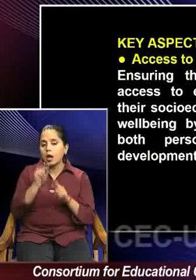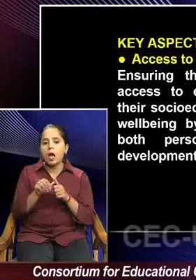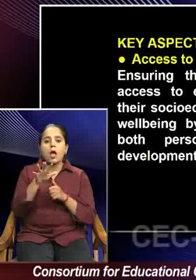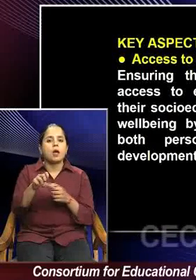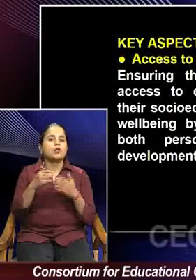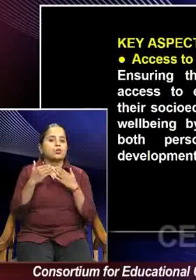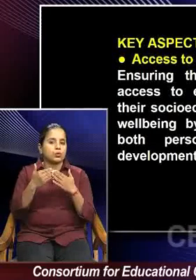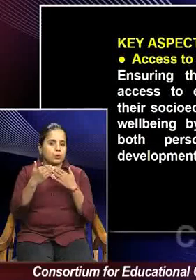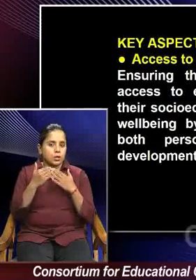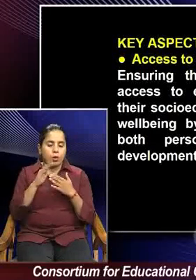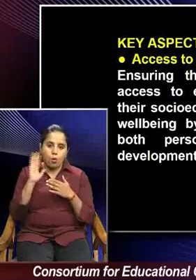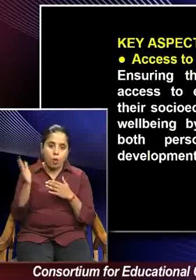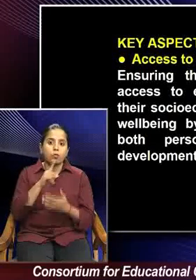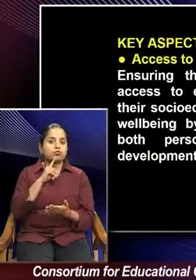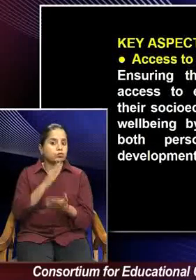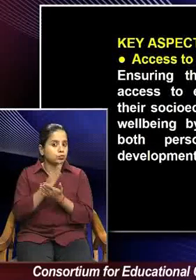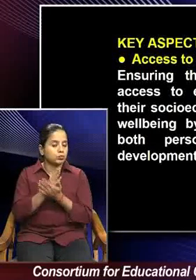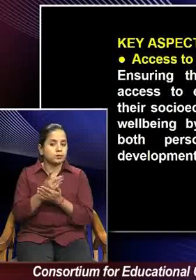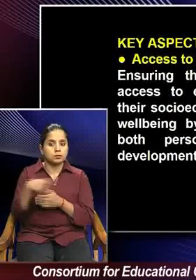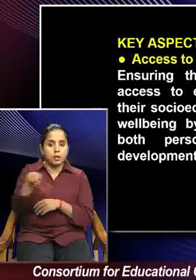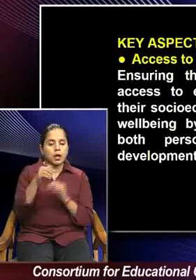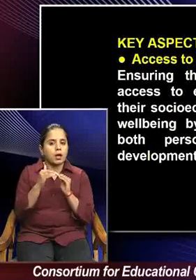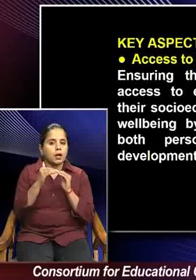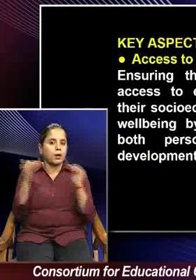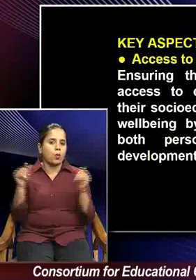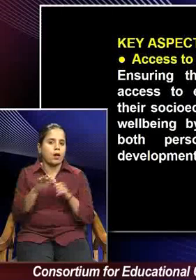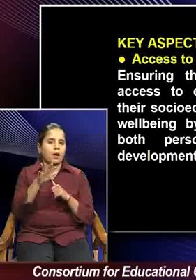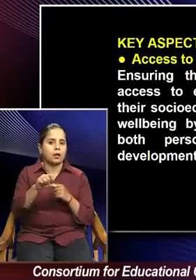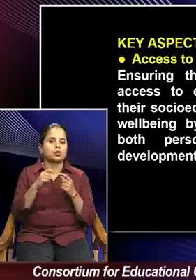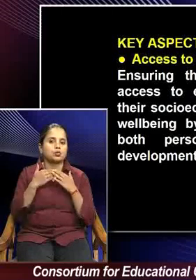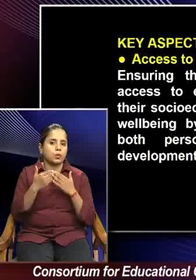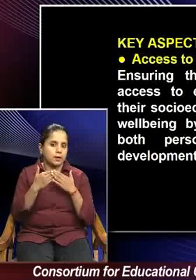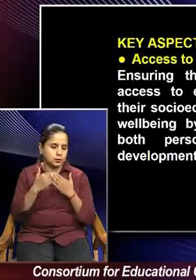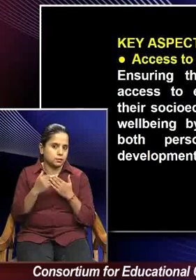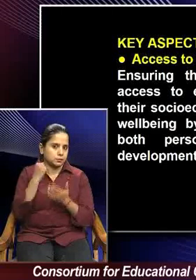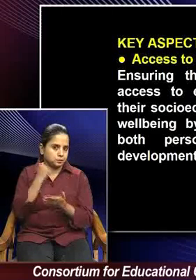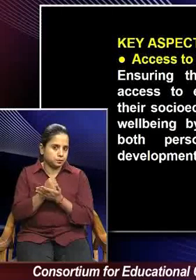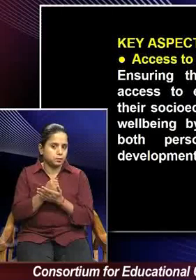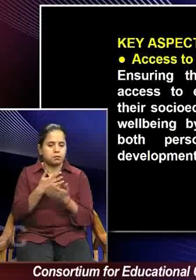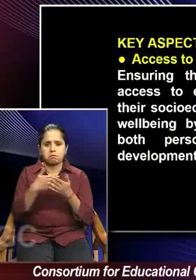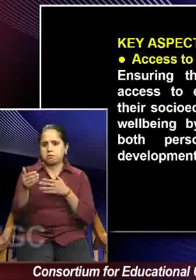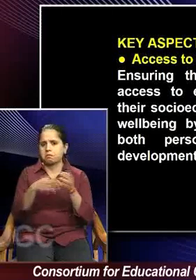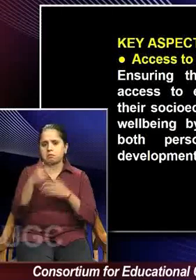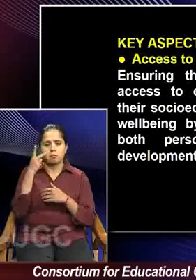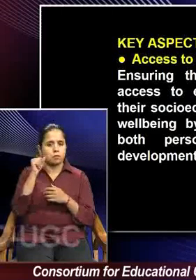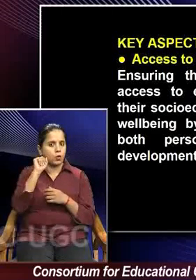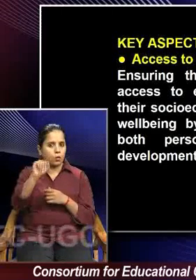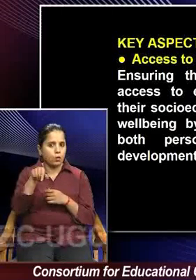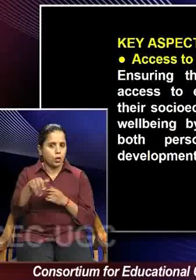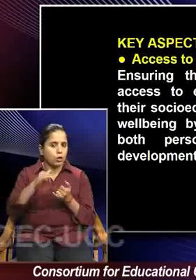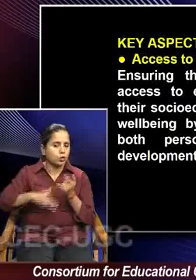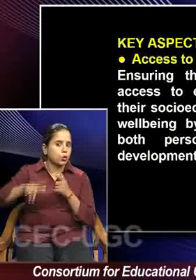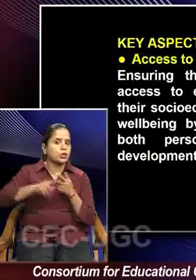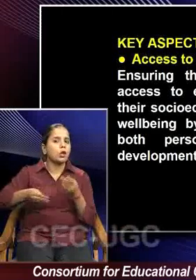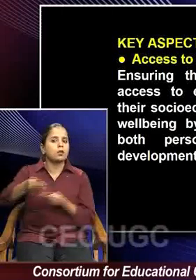ensuring that everyone has equal access to education regardless of their